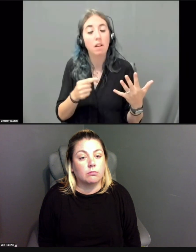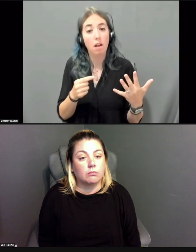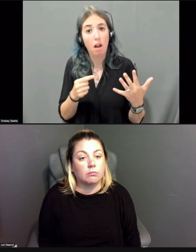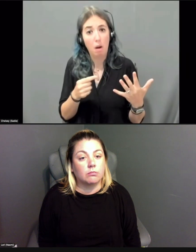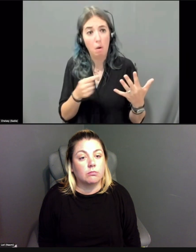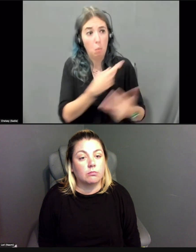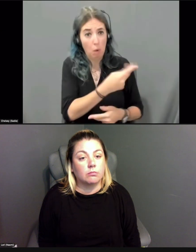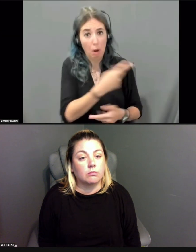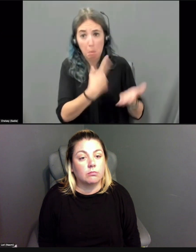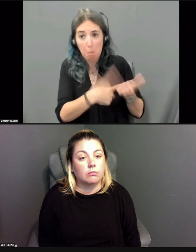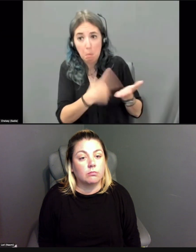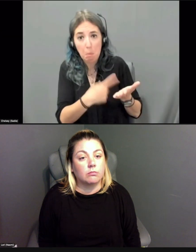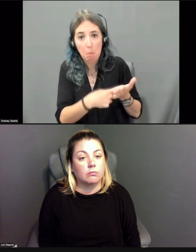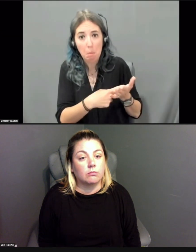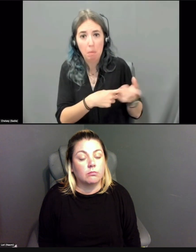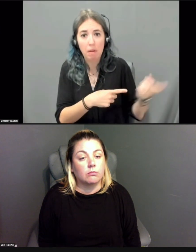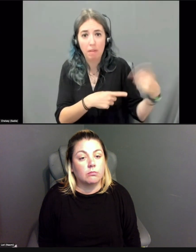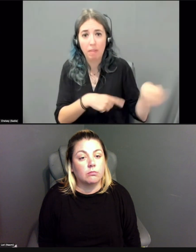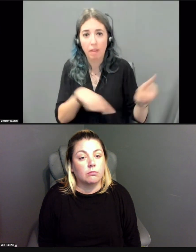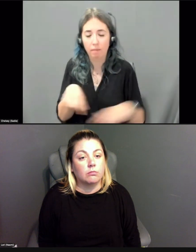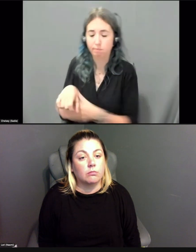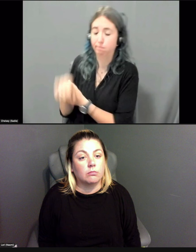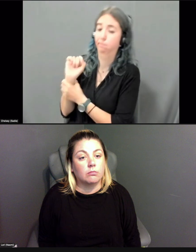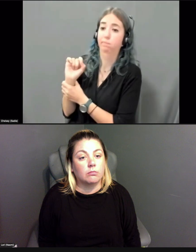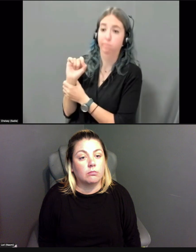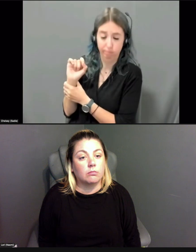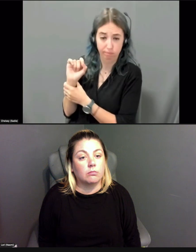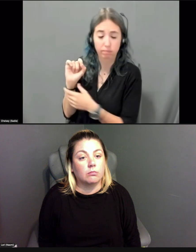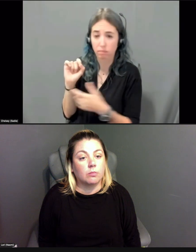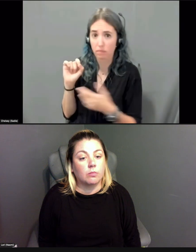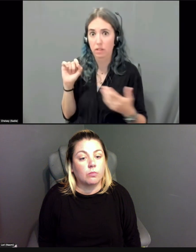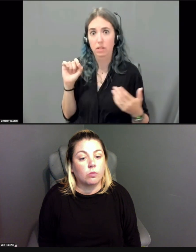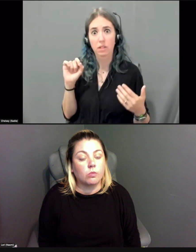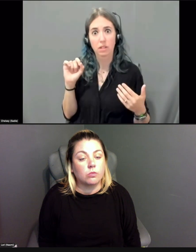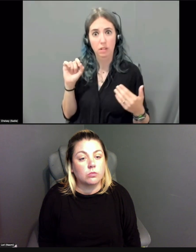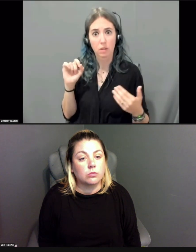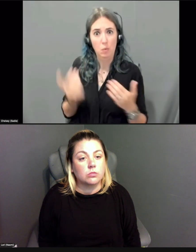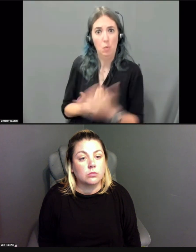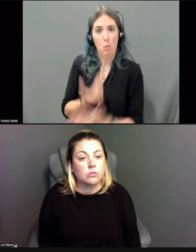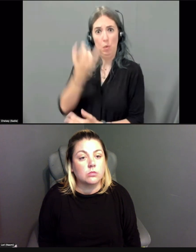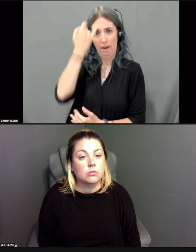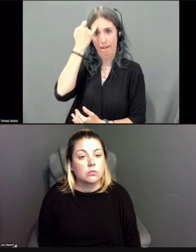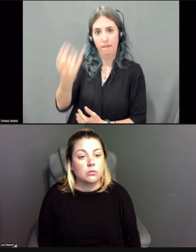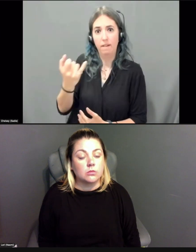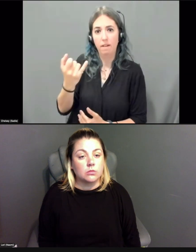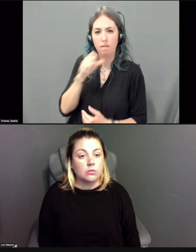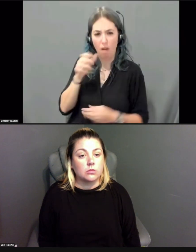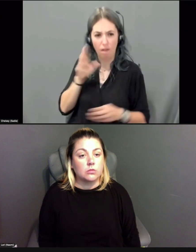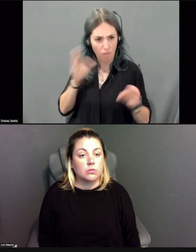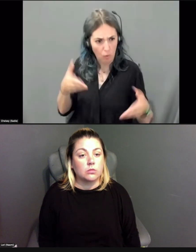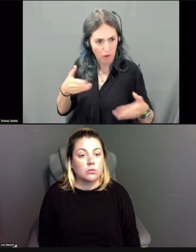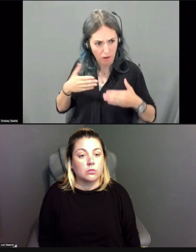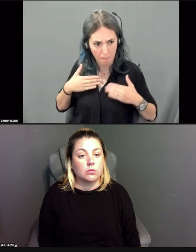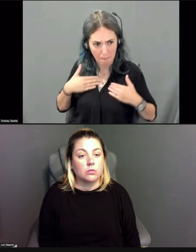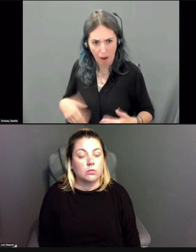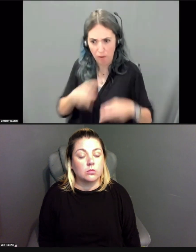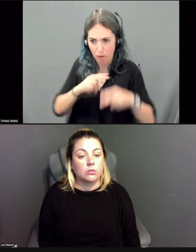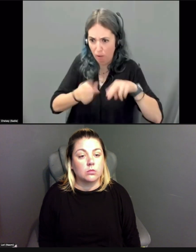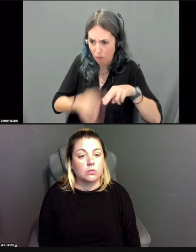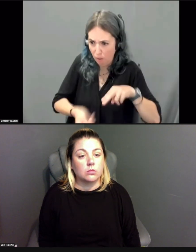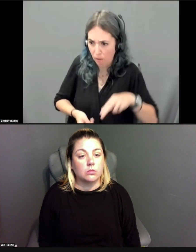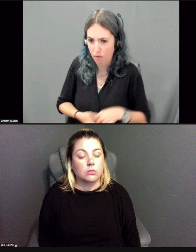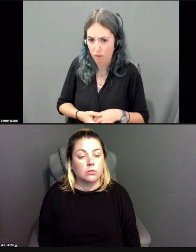radical idea in the fitness industry to not focus on body change, or to not talk about burning